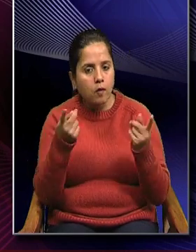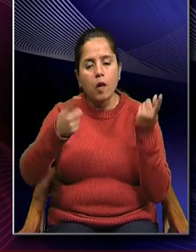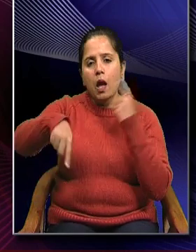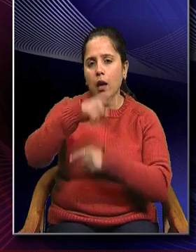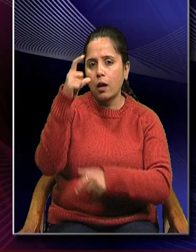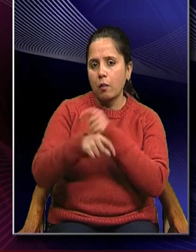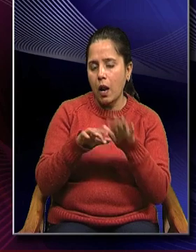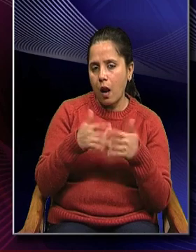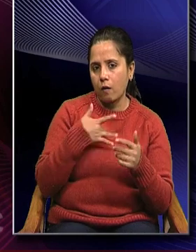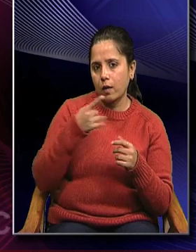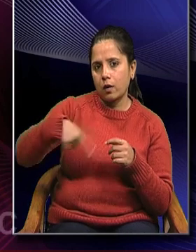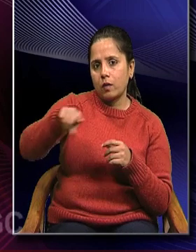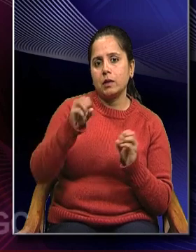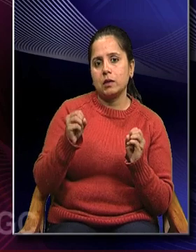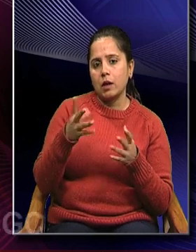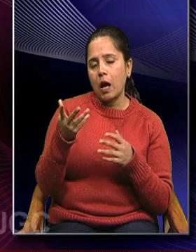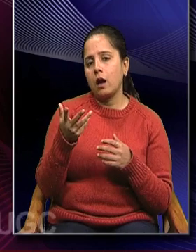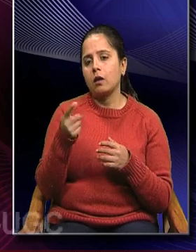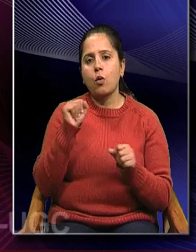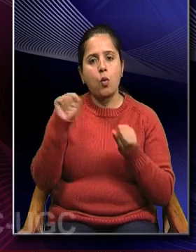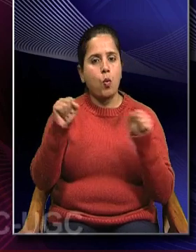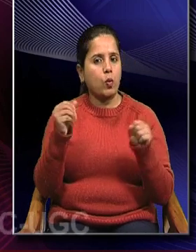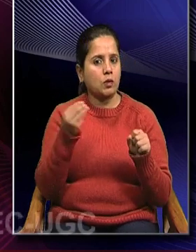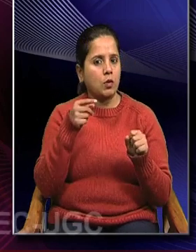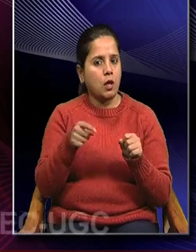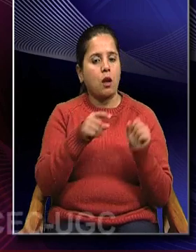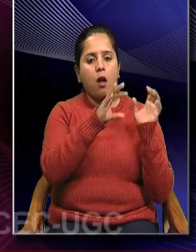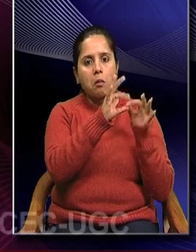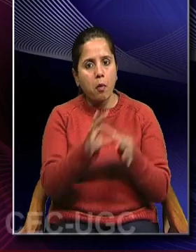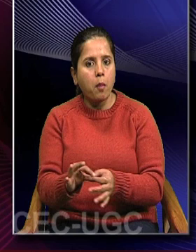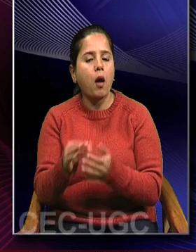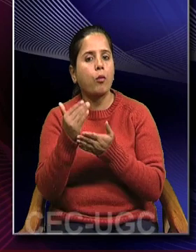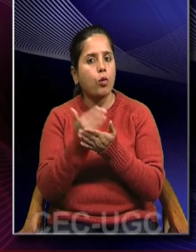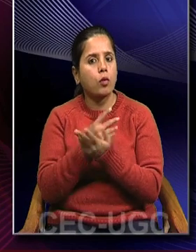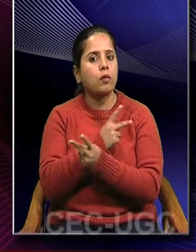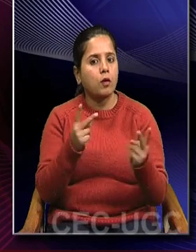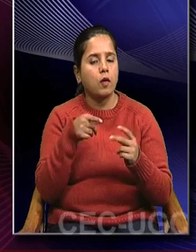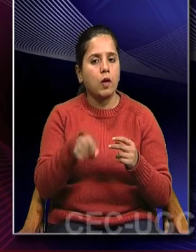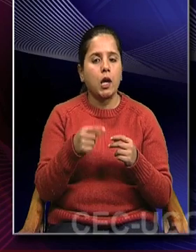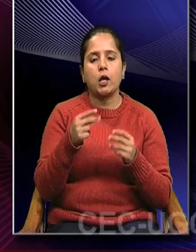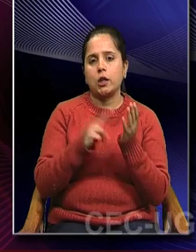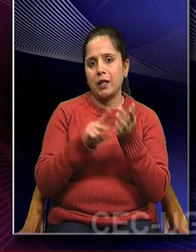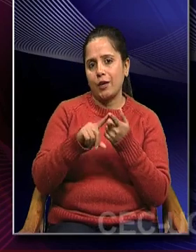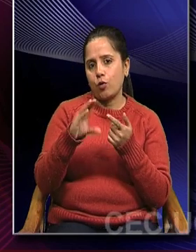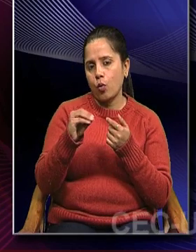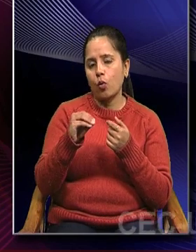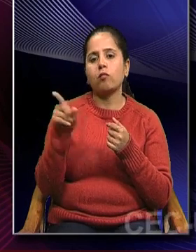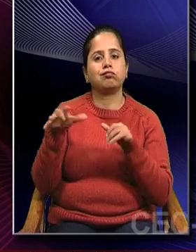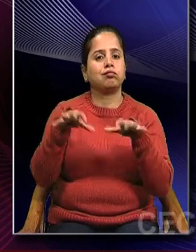these companies, they started some kind of a chain of events in the framework of